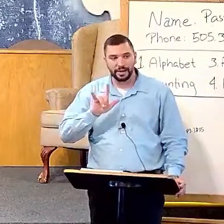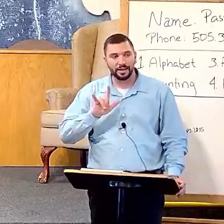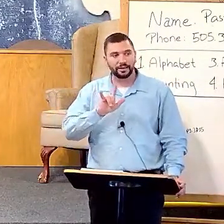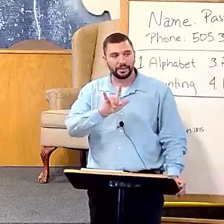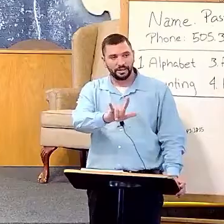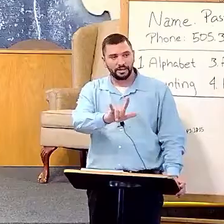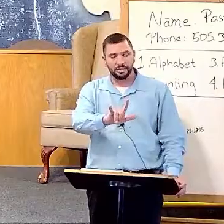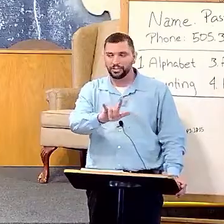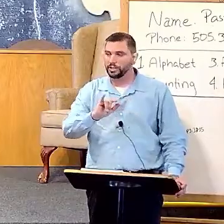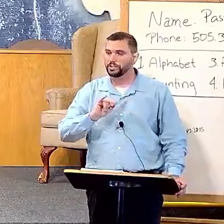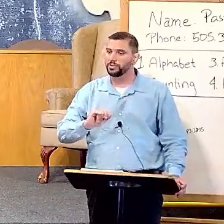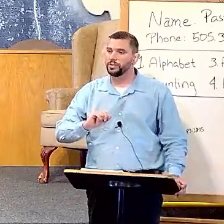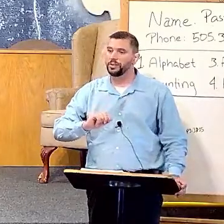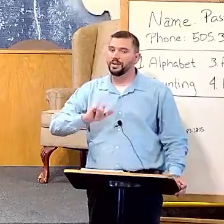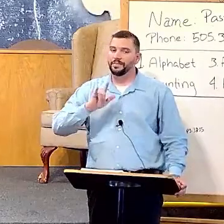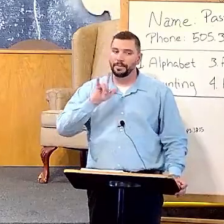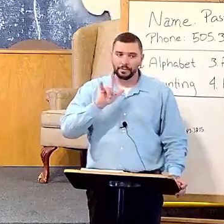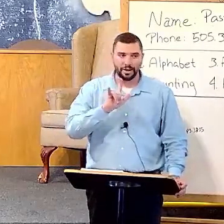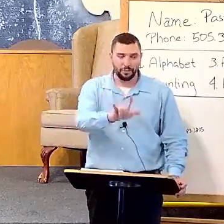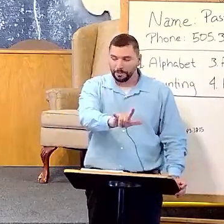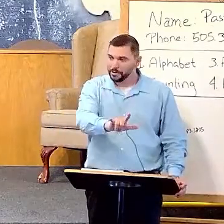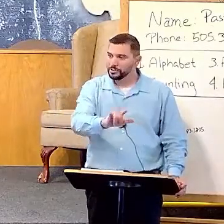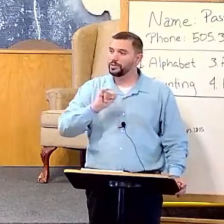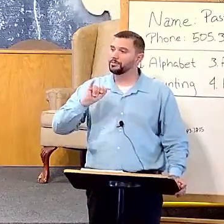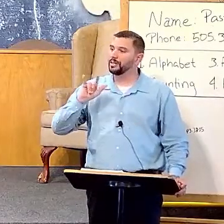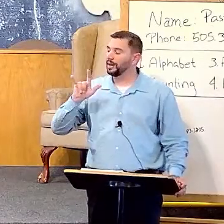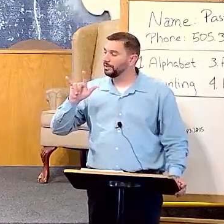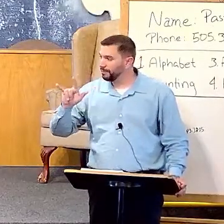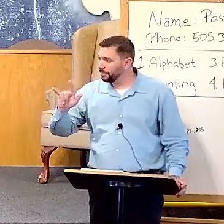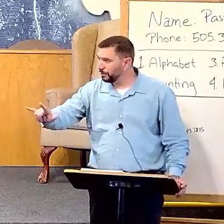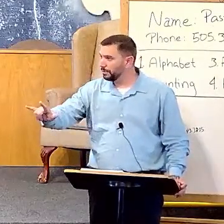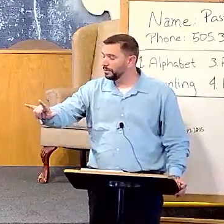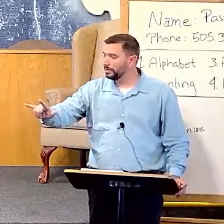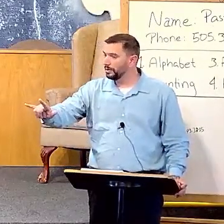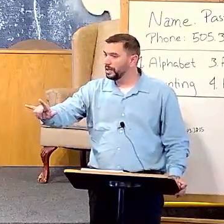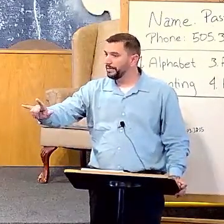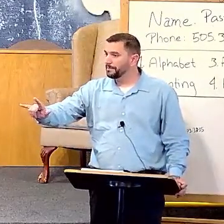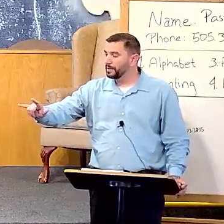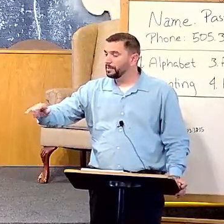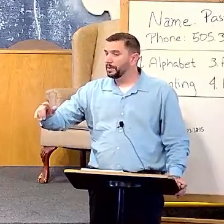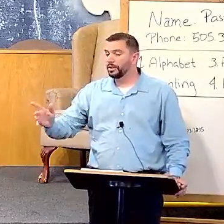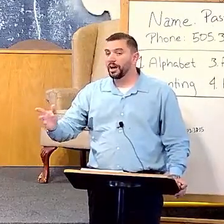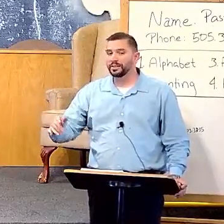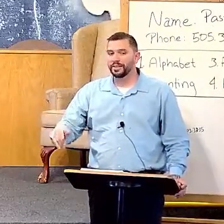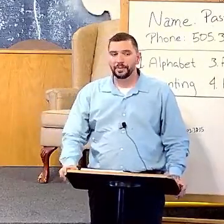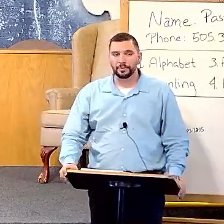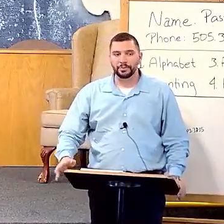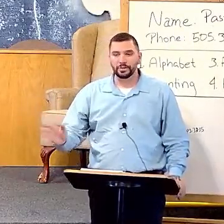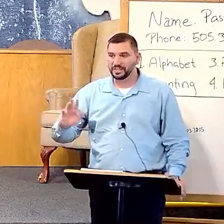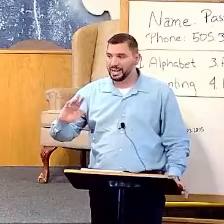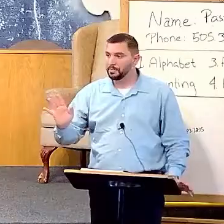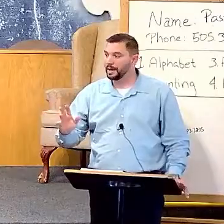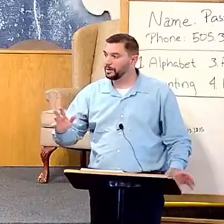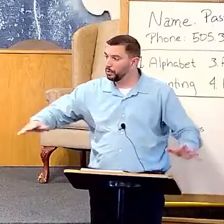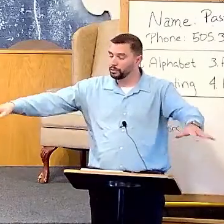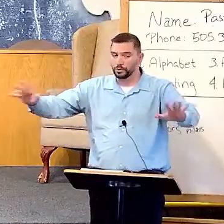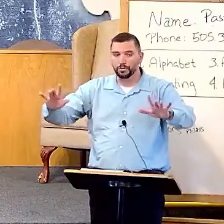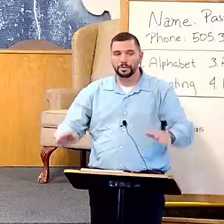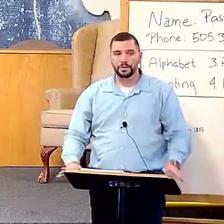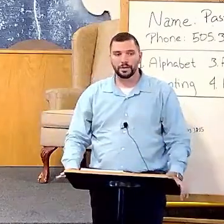again, directional. If I point at one person, I'm saying I love you. But a lot of deaf people, when they're saying bye to a whole group,